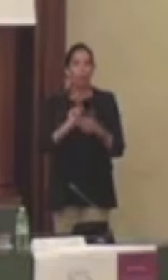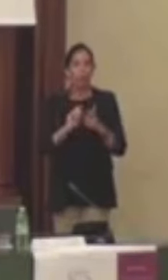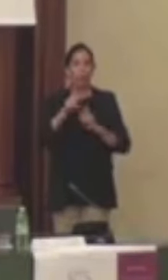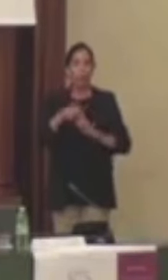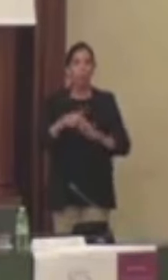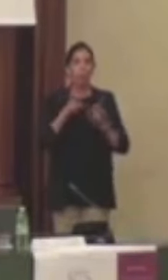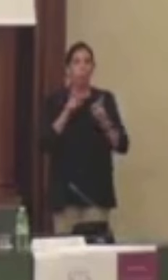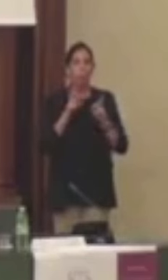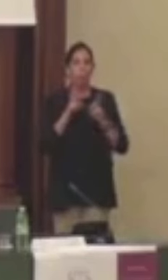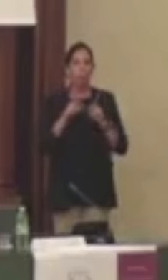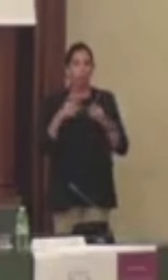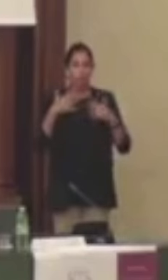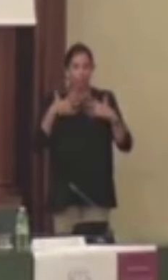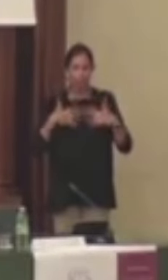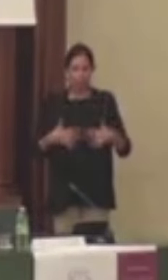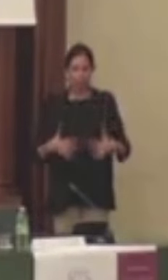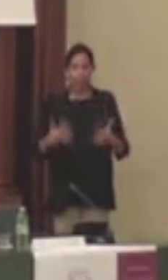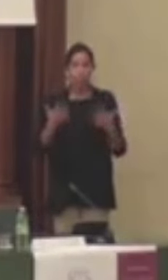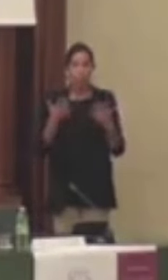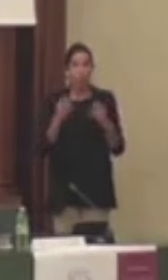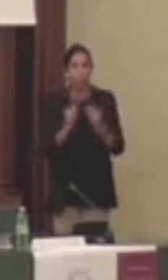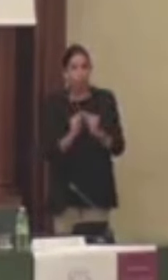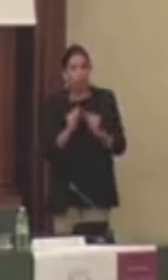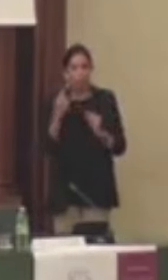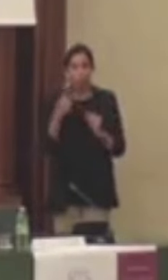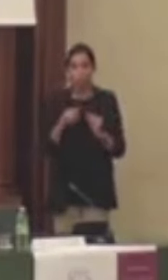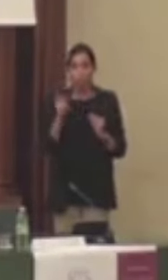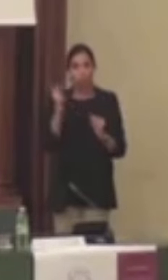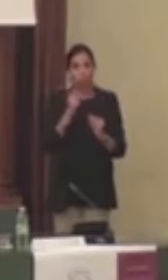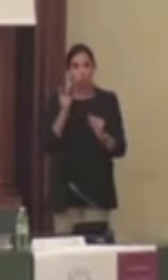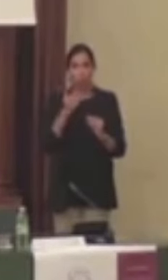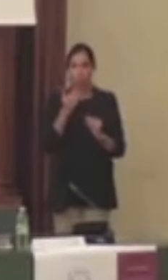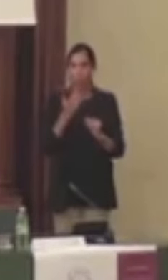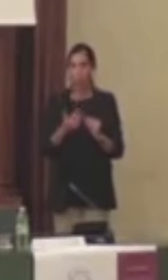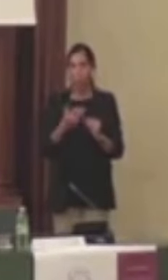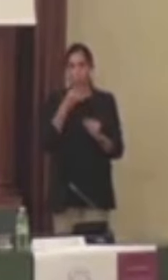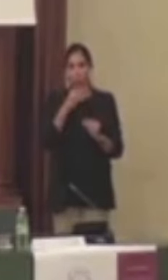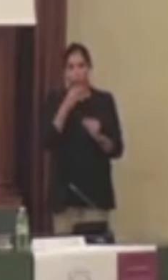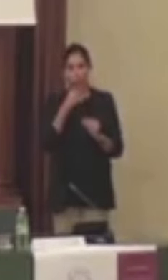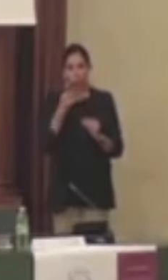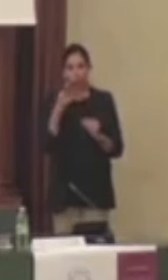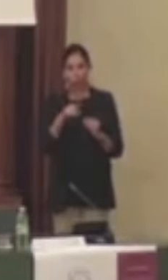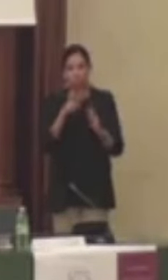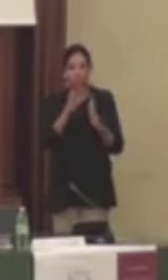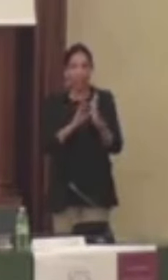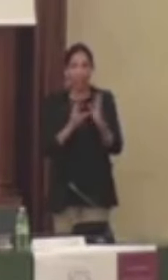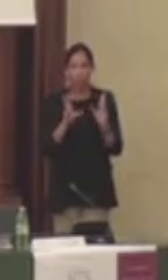on that. Okay. Now I invited Dr. Villa to speak.